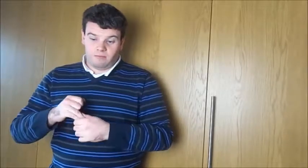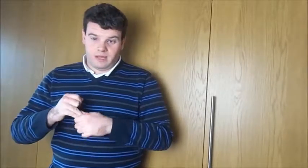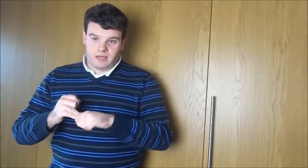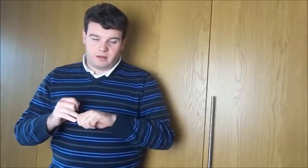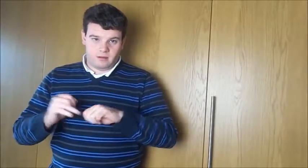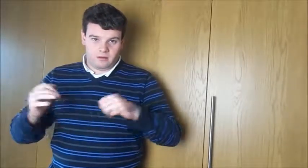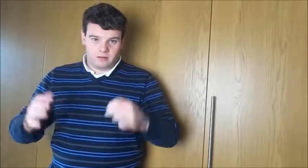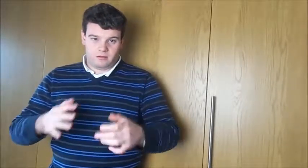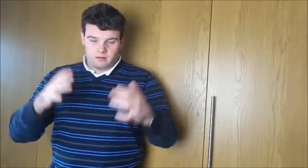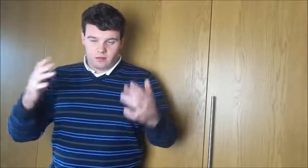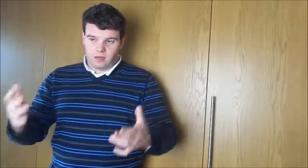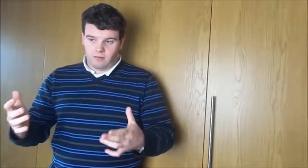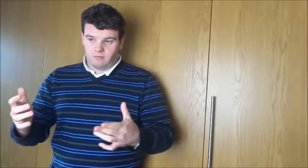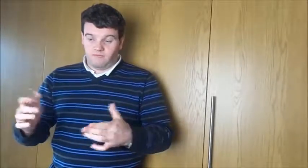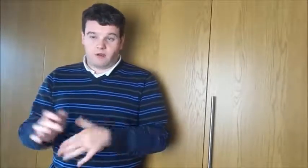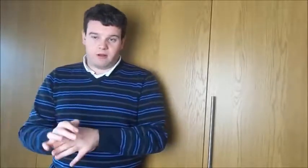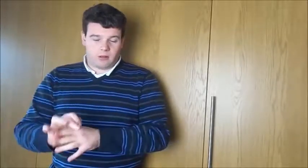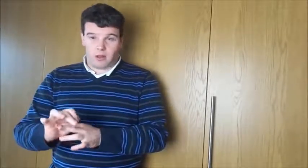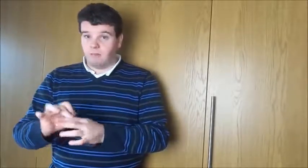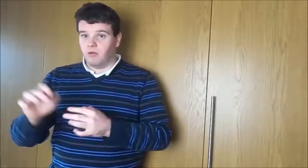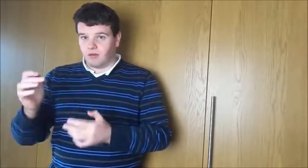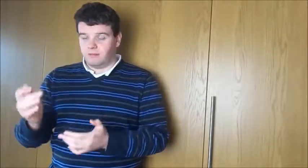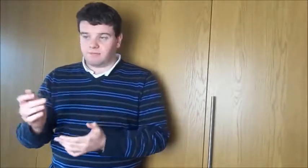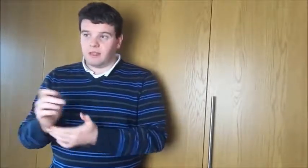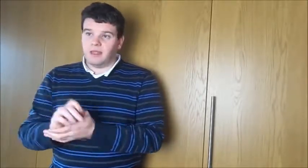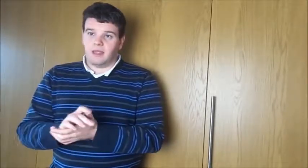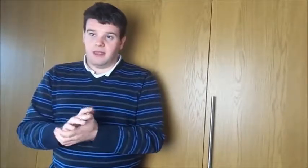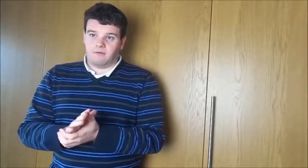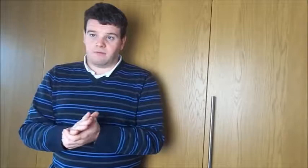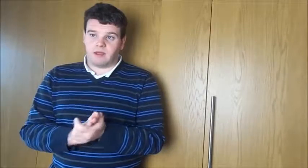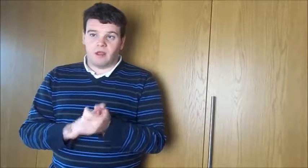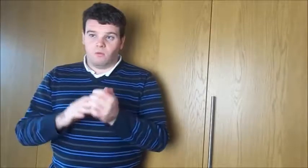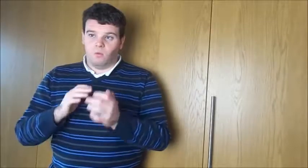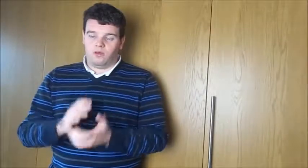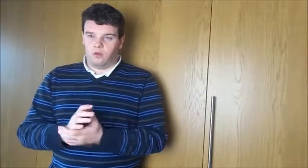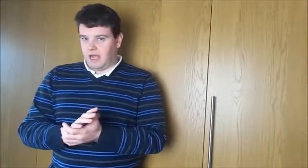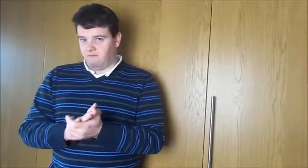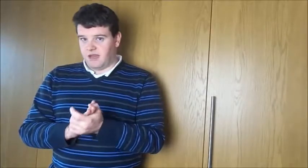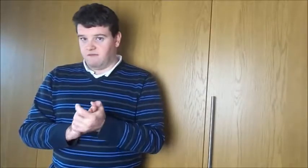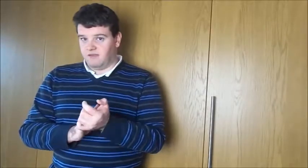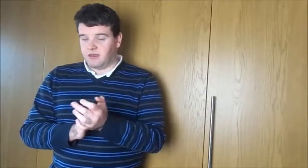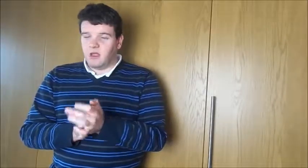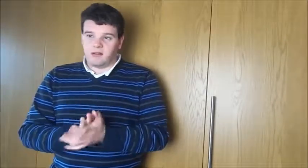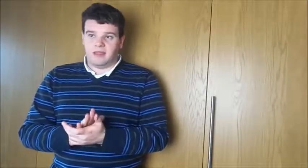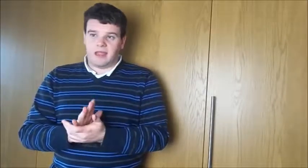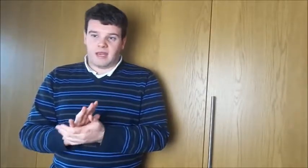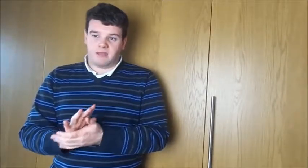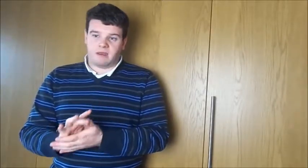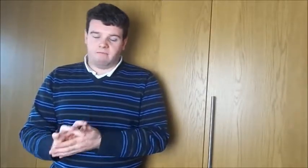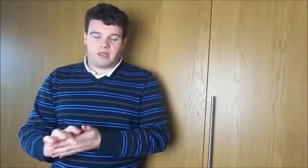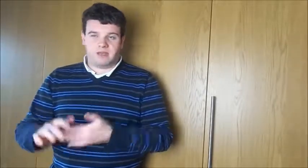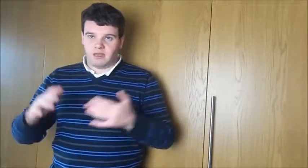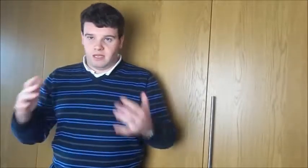being very much like her mother in that respect, was not having any of it. She had spent many, many